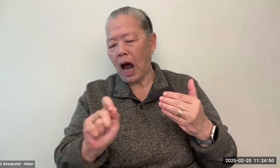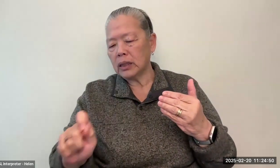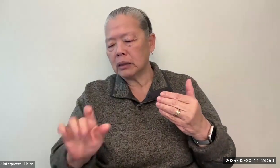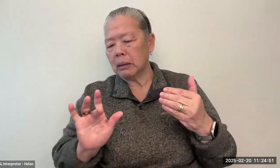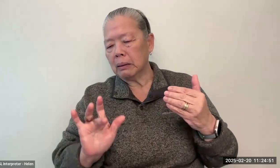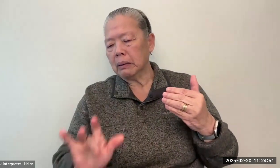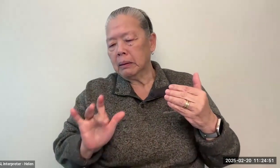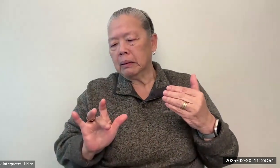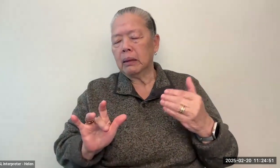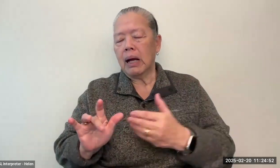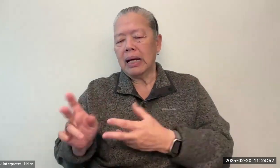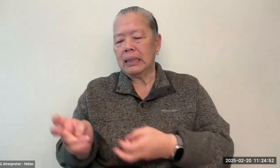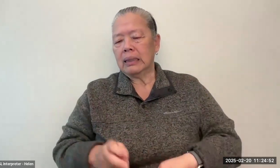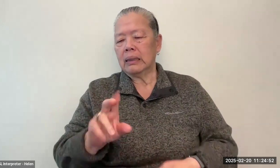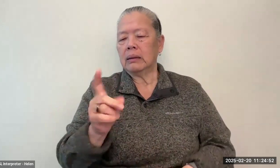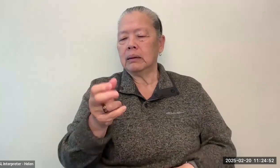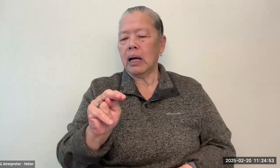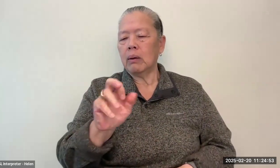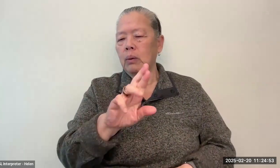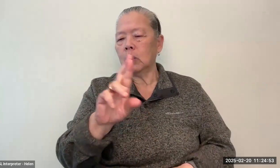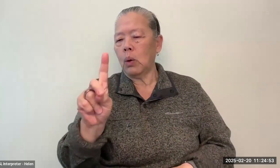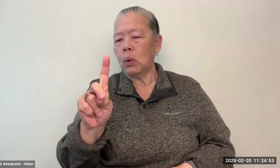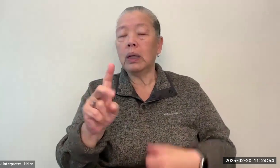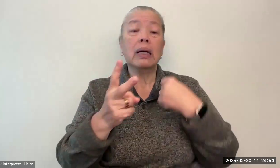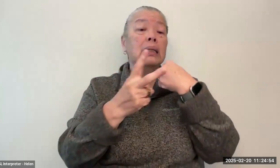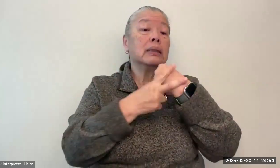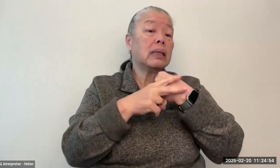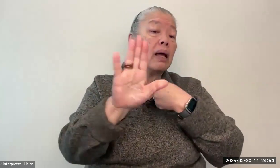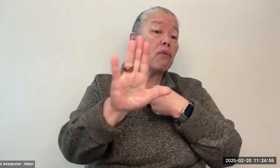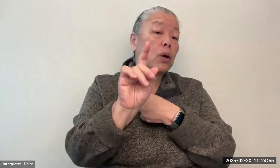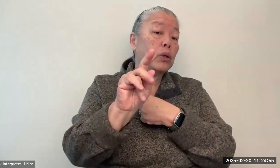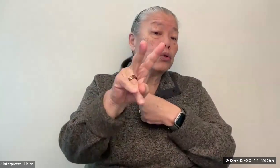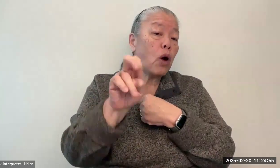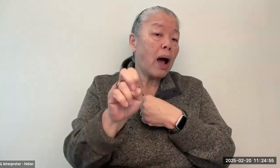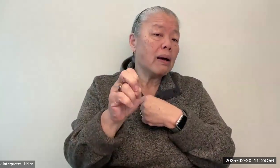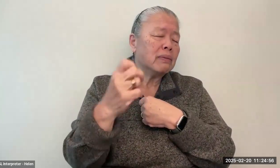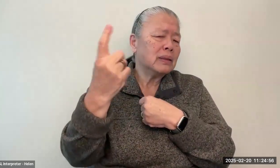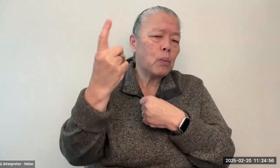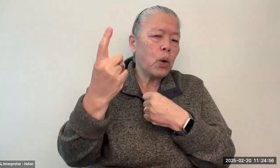to save the video in a location on your drive that is convenient and easy to find.